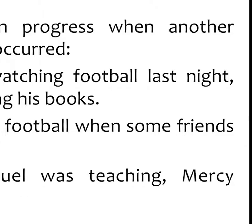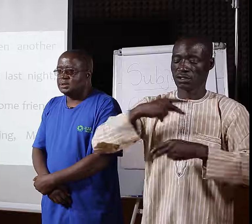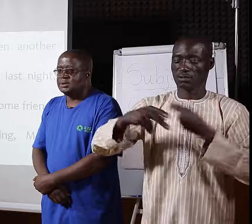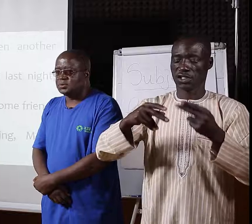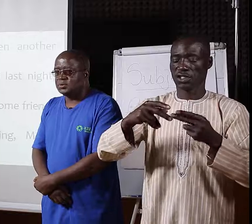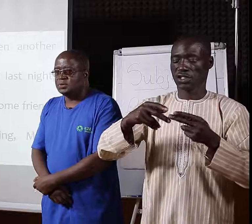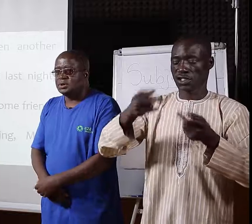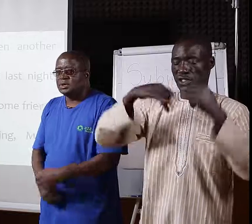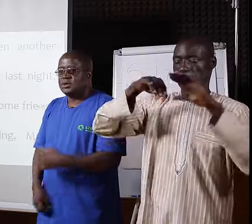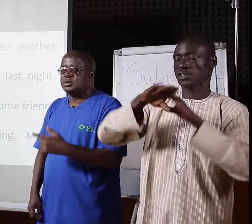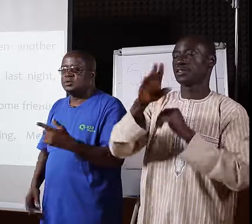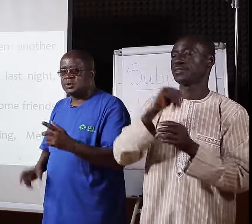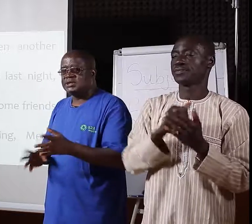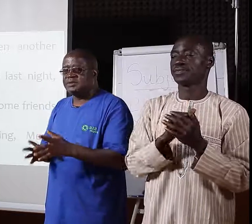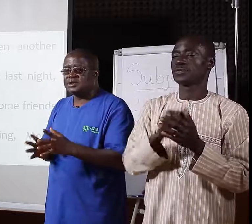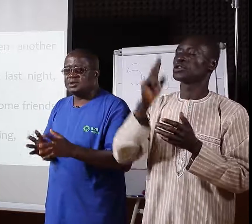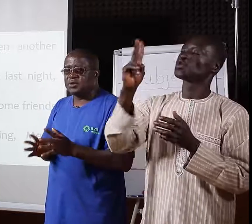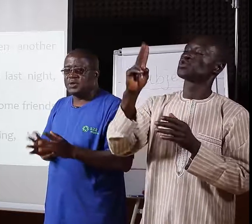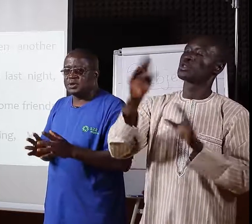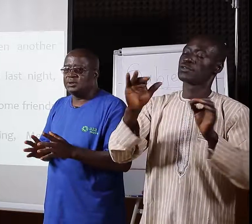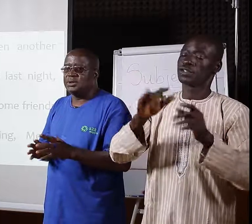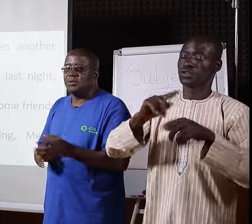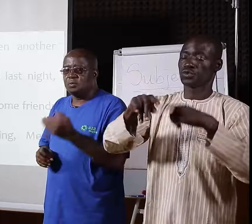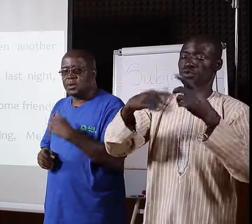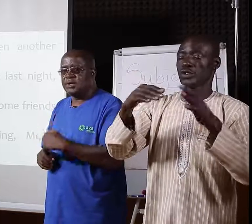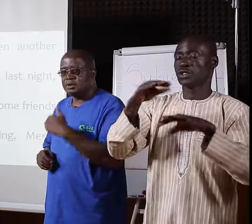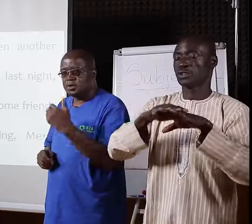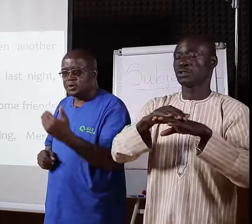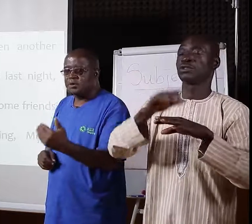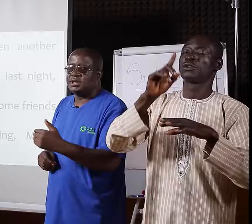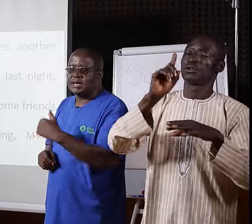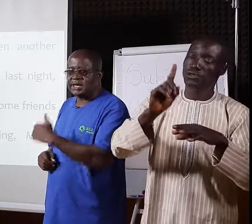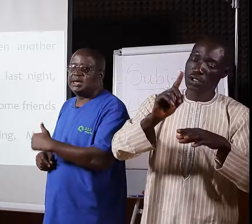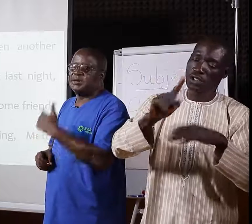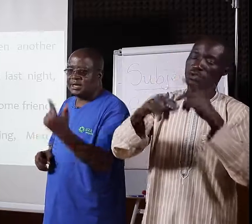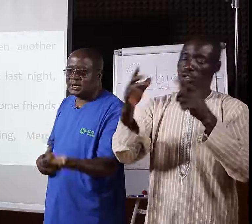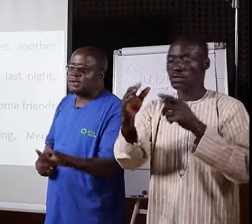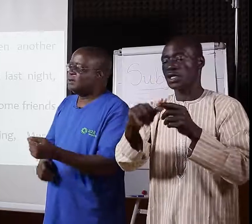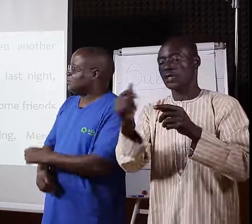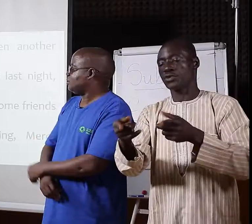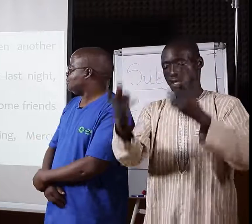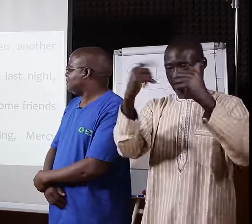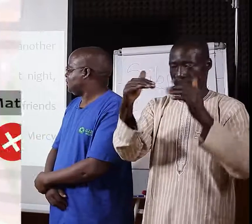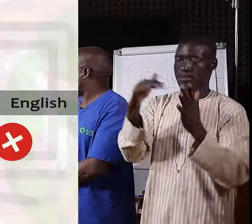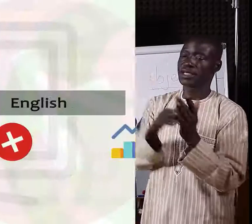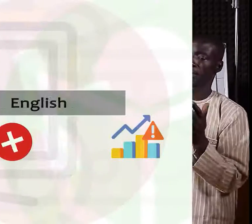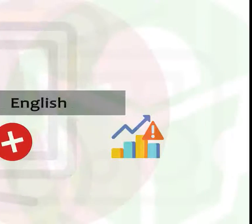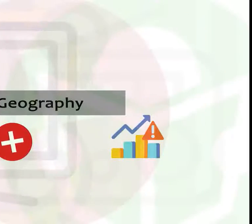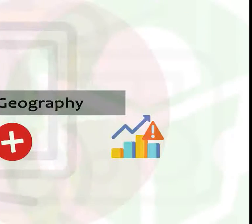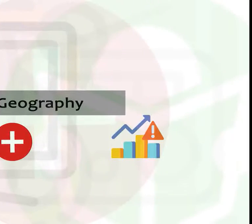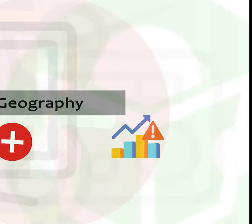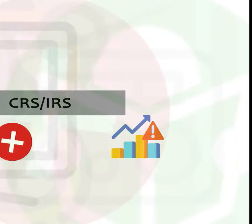in. So, two activities going on, one going on, then another taking